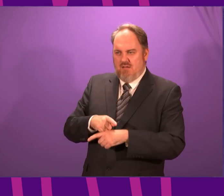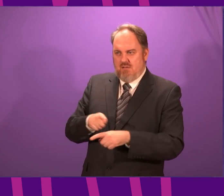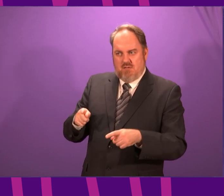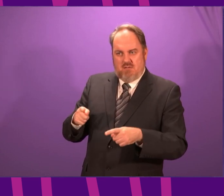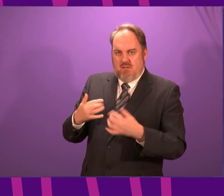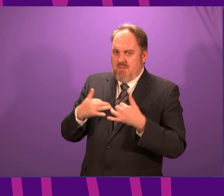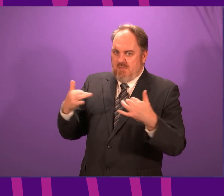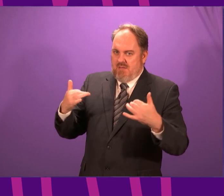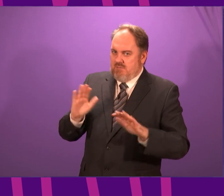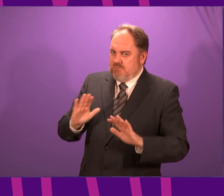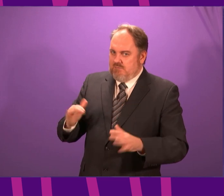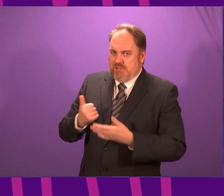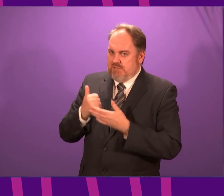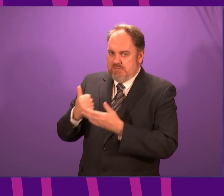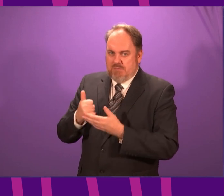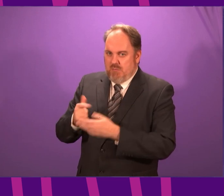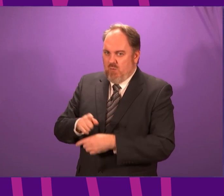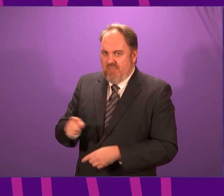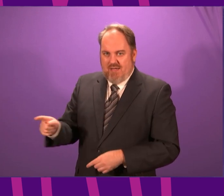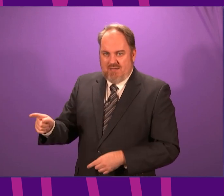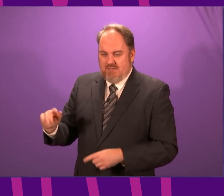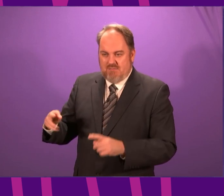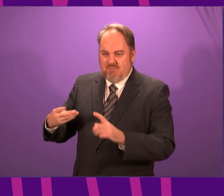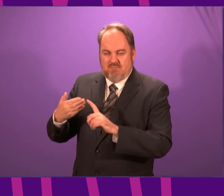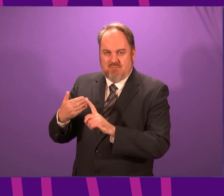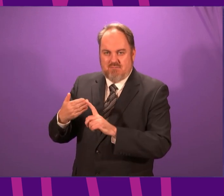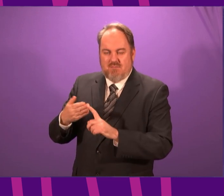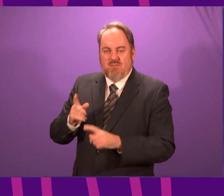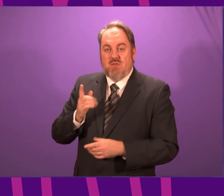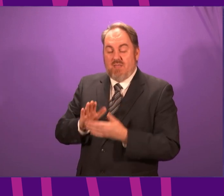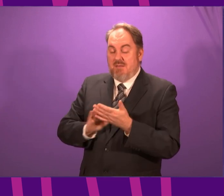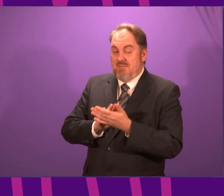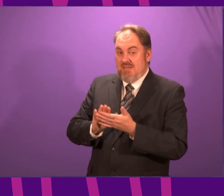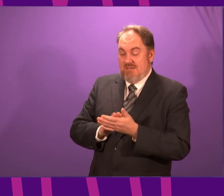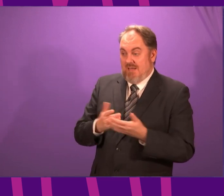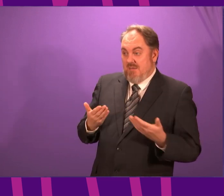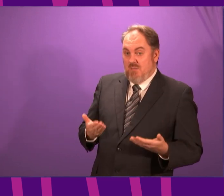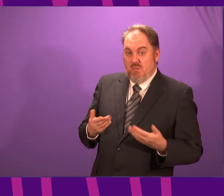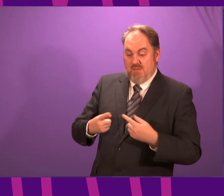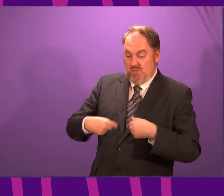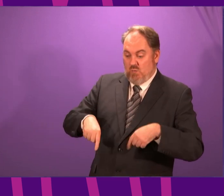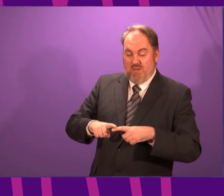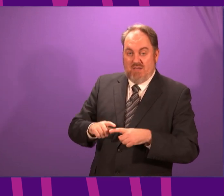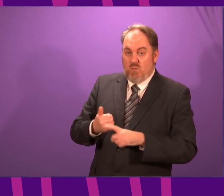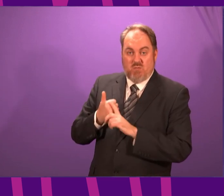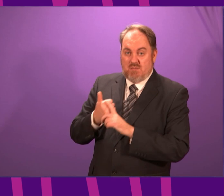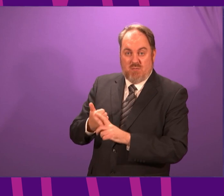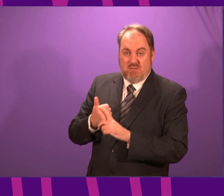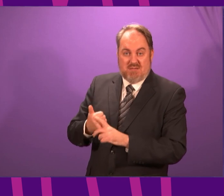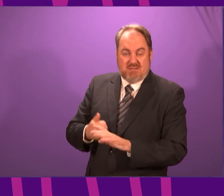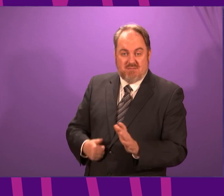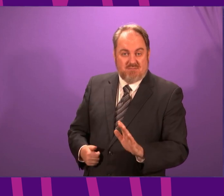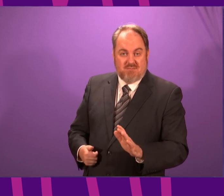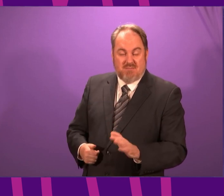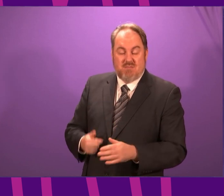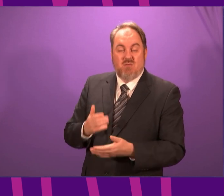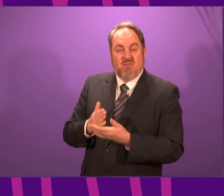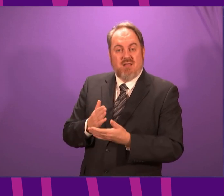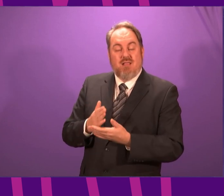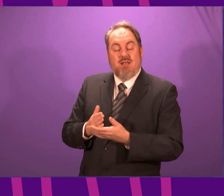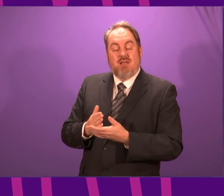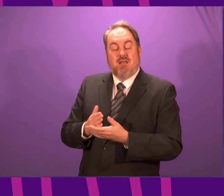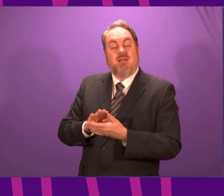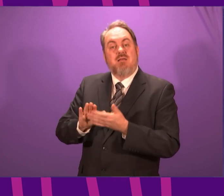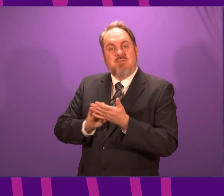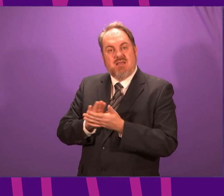unquestioning support out in the country, and so it does not win unquestioning support from Labour. People understand that the